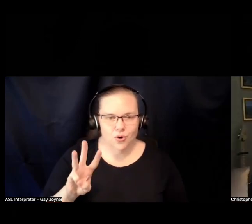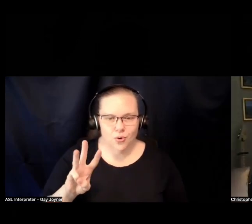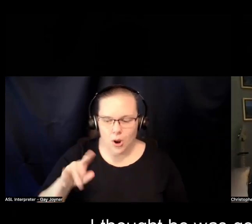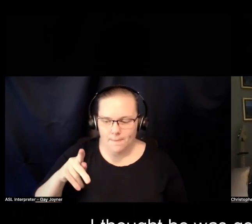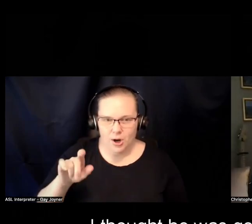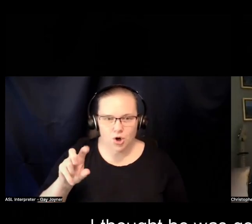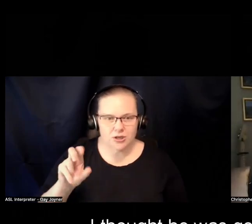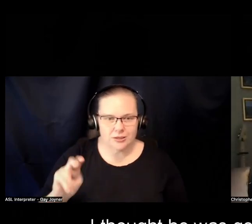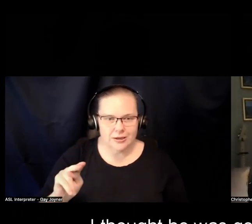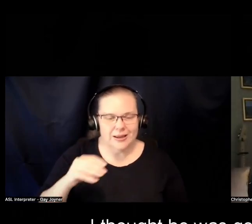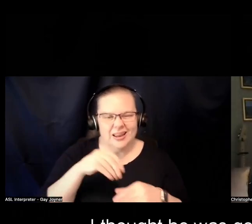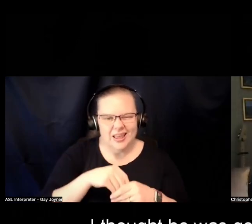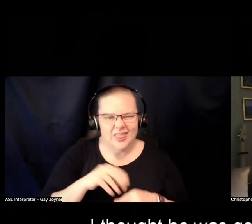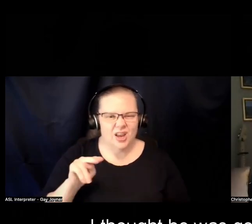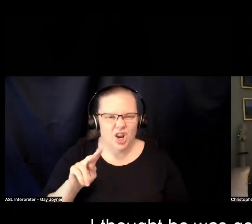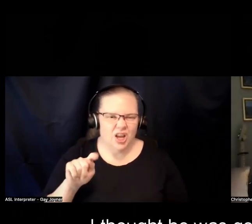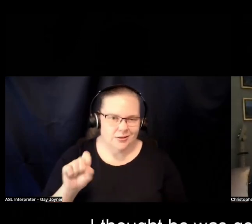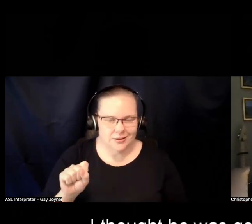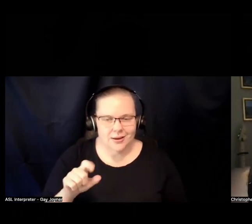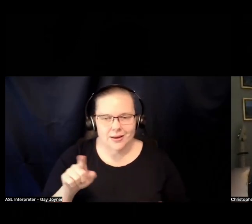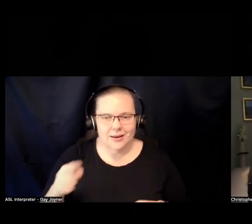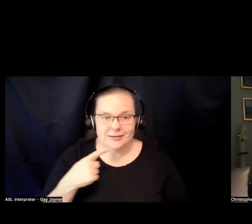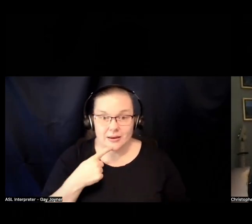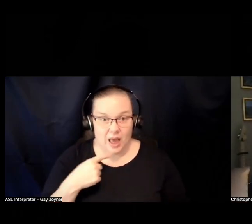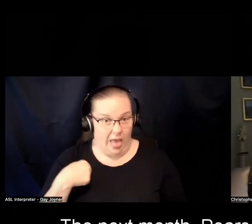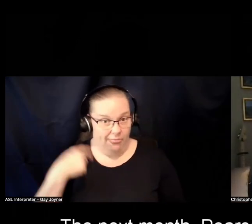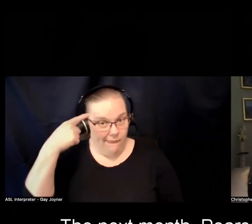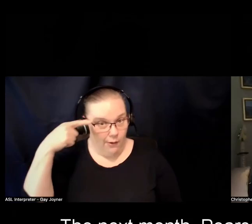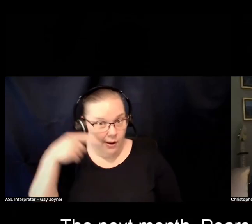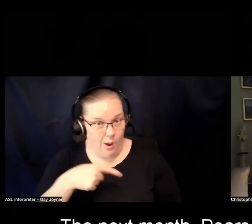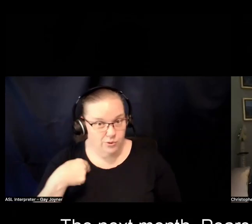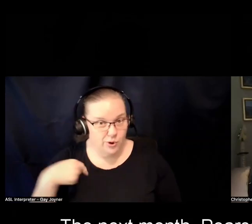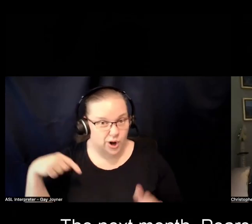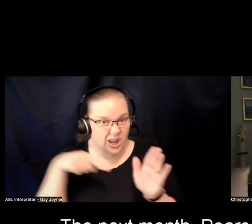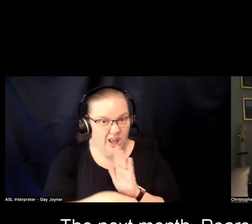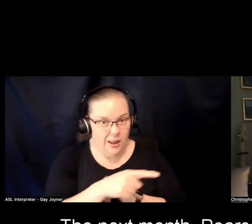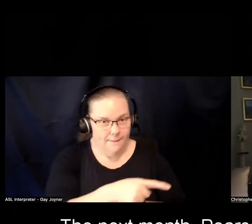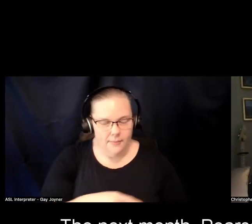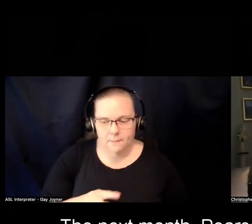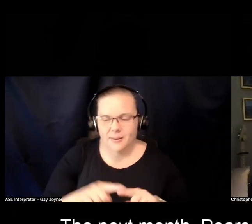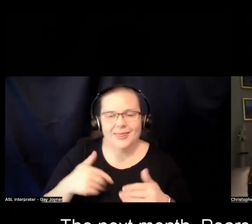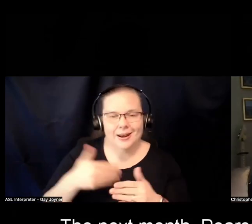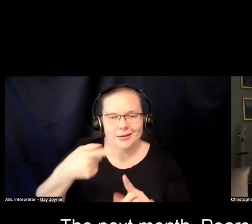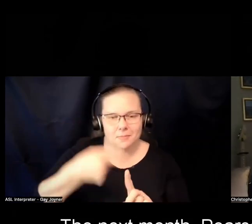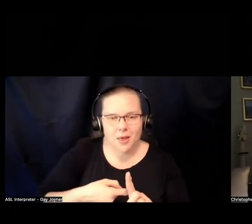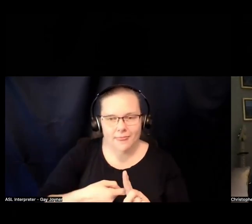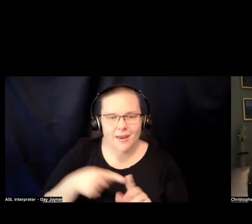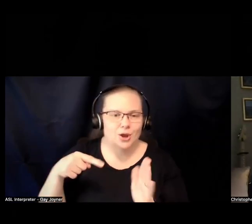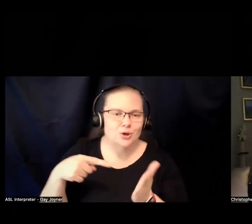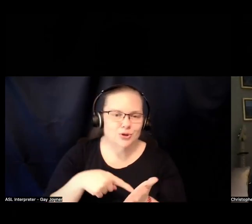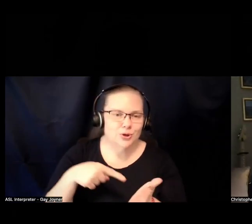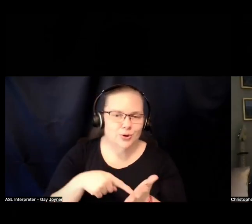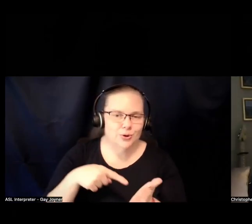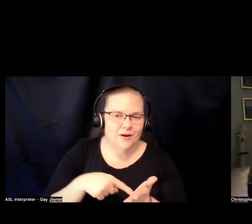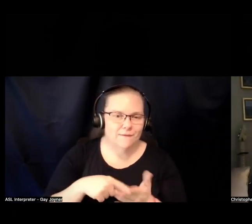him. I thought he was going to kill him, said Nixon later. The next month, Pearson sued McCarthy for the injuries he